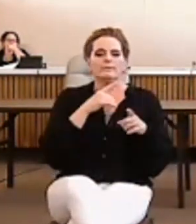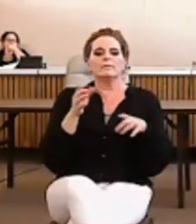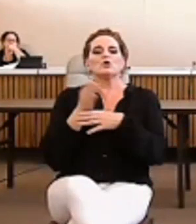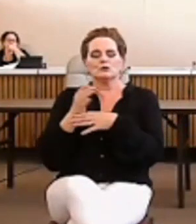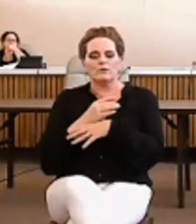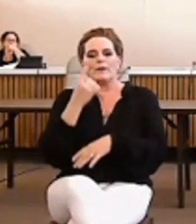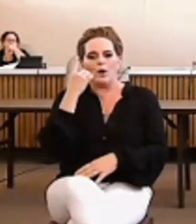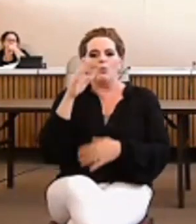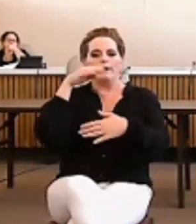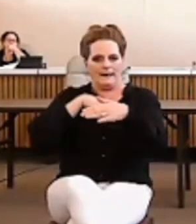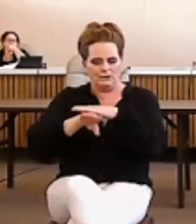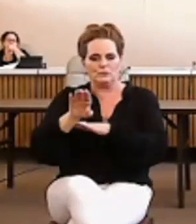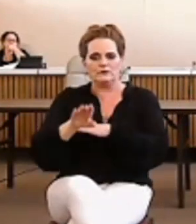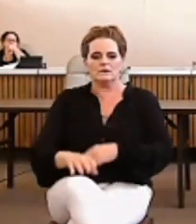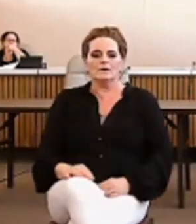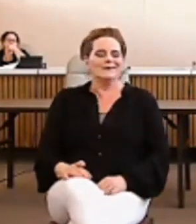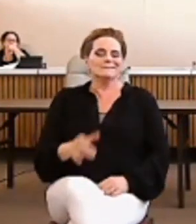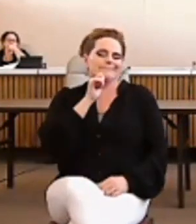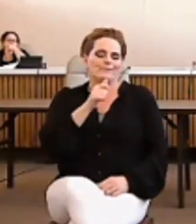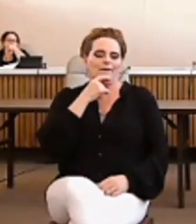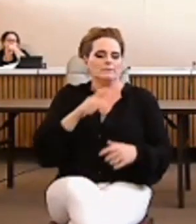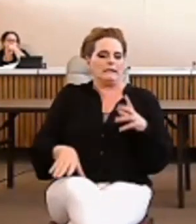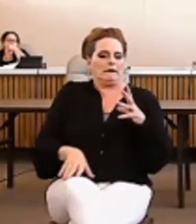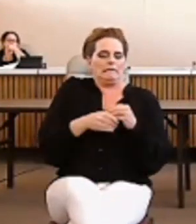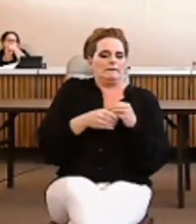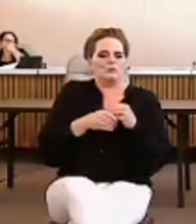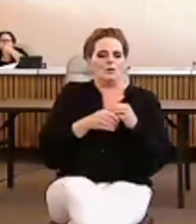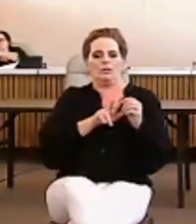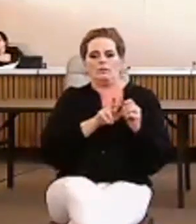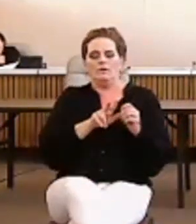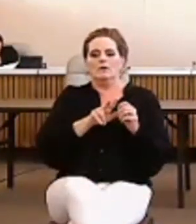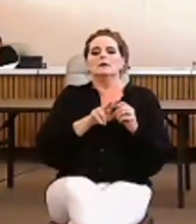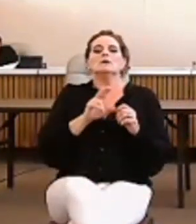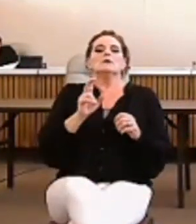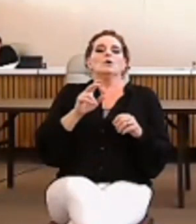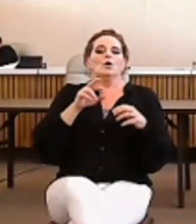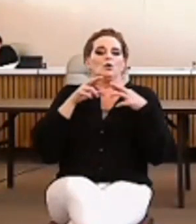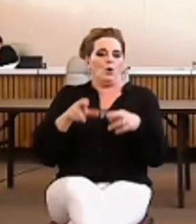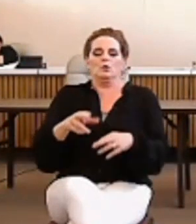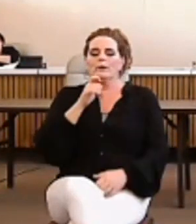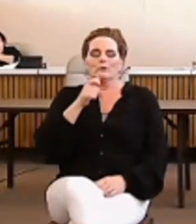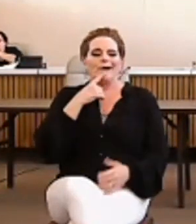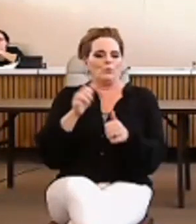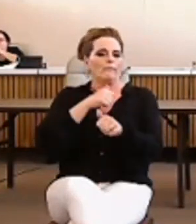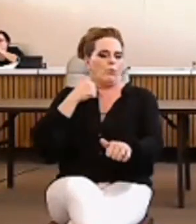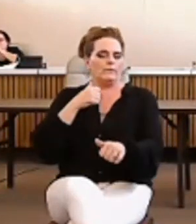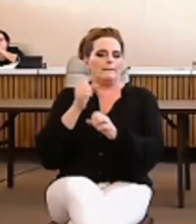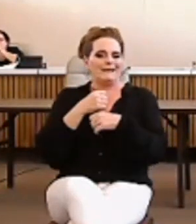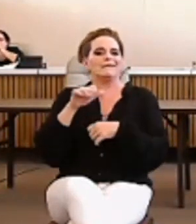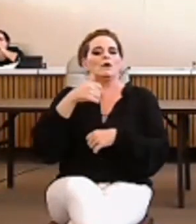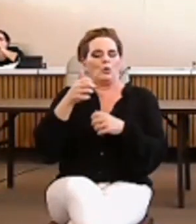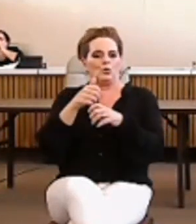yes. Okay. All right. There's So, not gonna be an additional curb cut. That's one of the things we were trying to avoid. and Right. They did Okay. accommodate. all